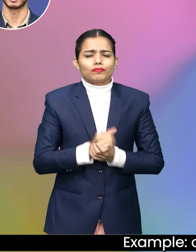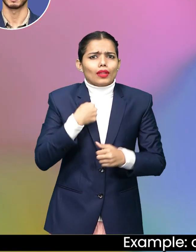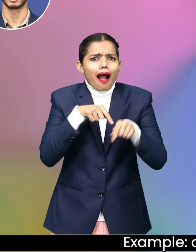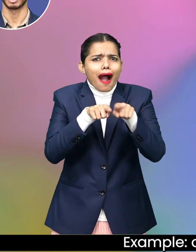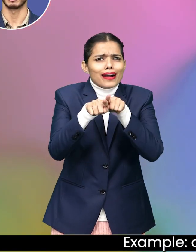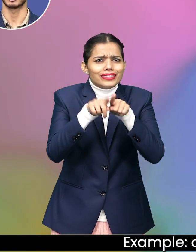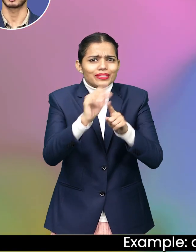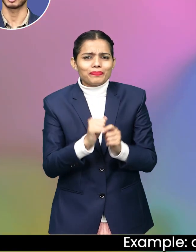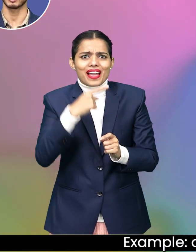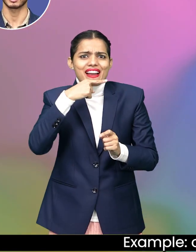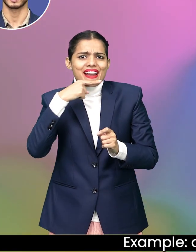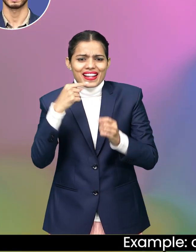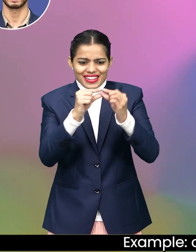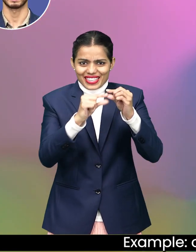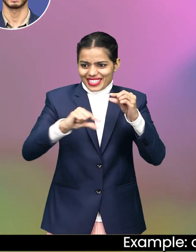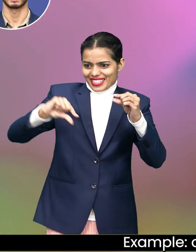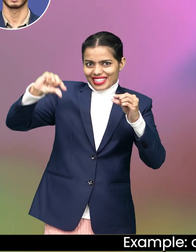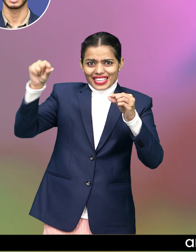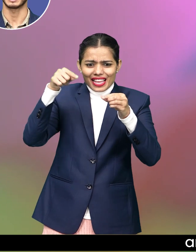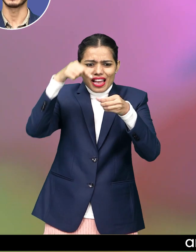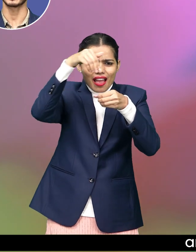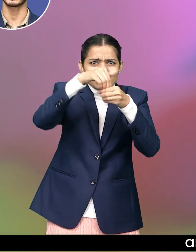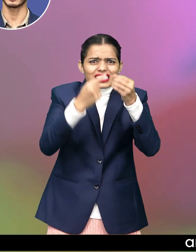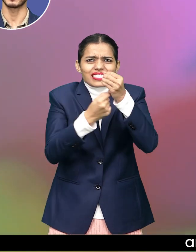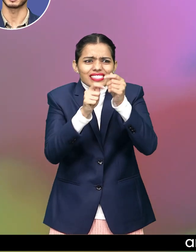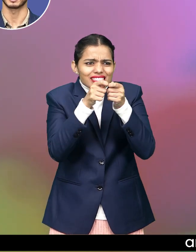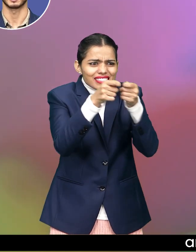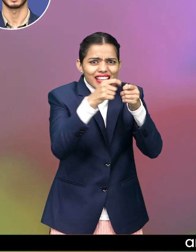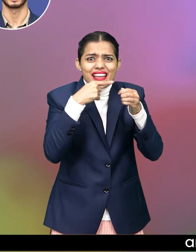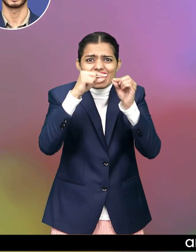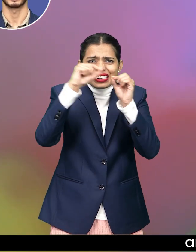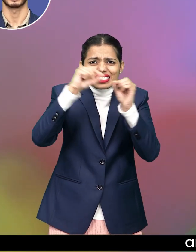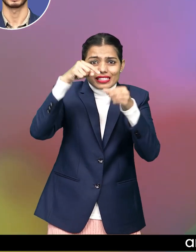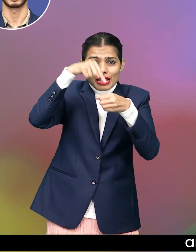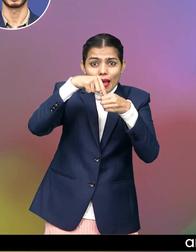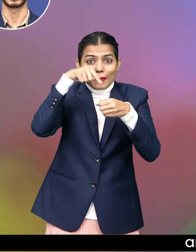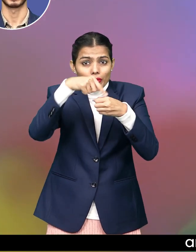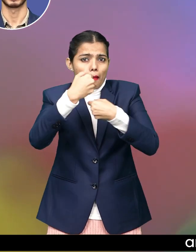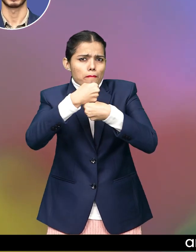wire, will constitute an electric current.